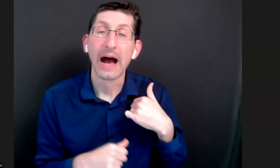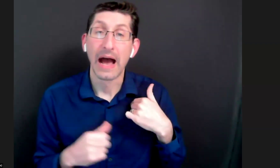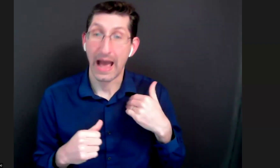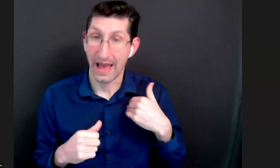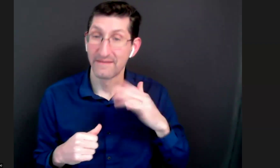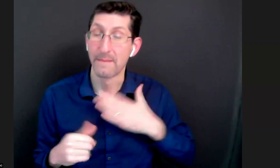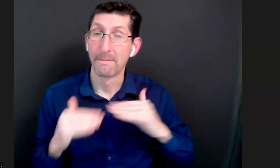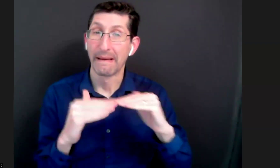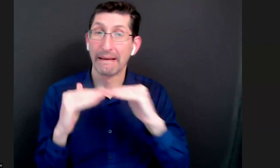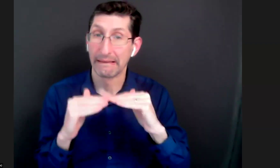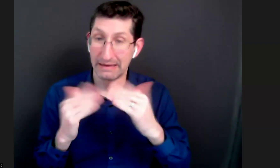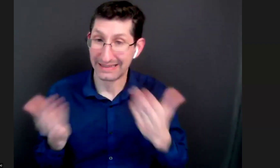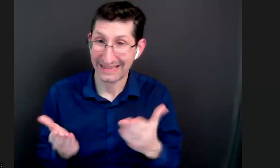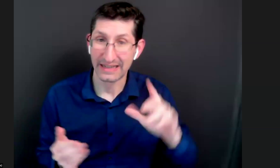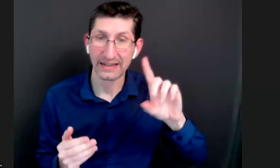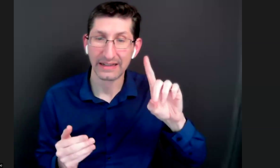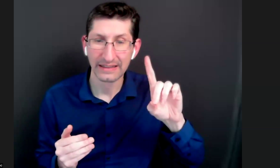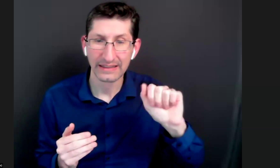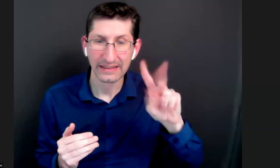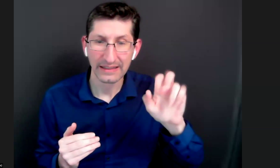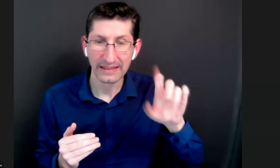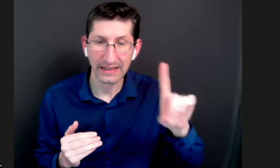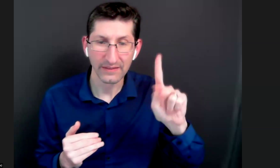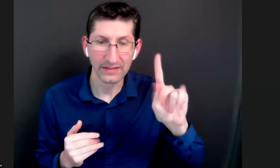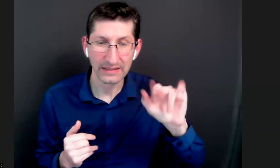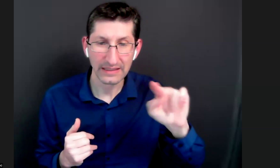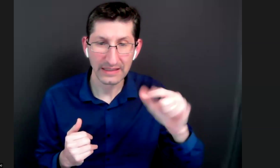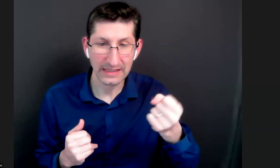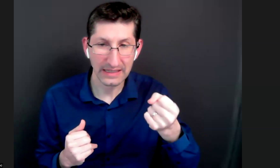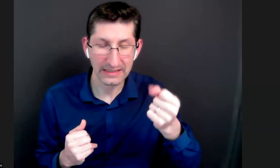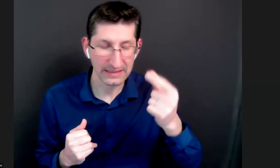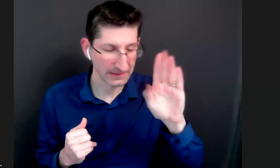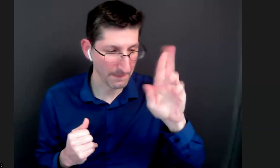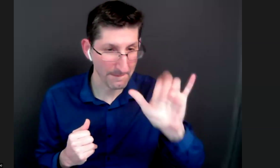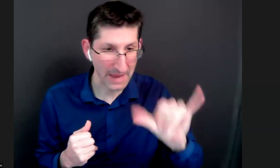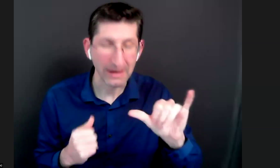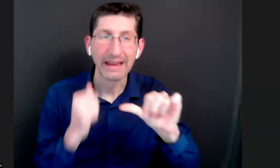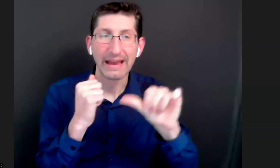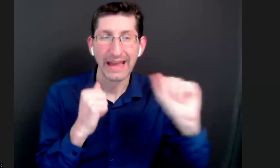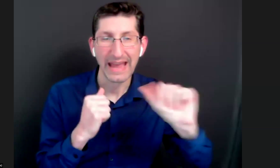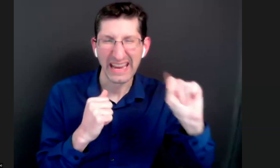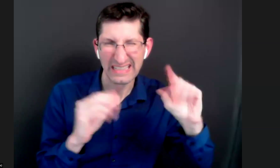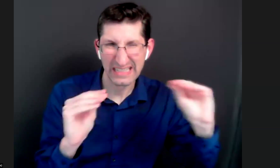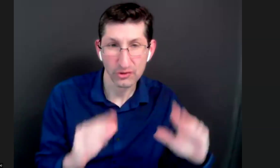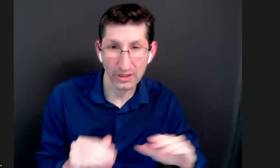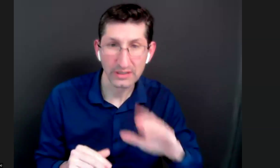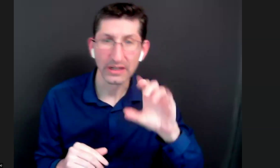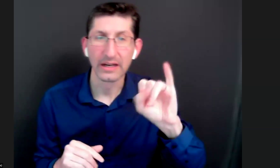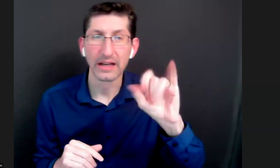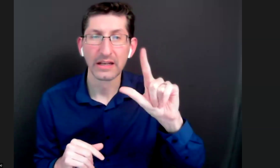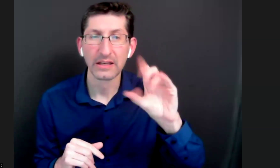my colleagues, David Kingsbury, our assistive technology instructor, and Louis Doe, our assistive